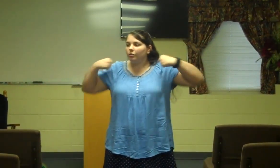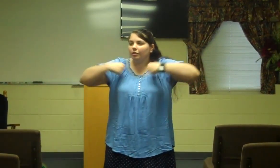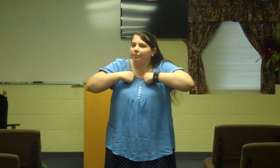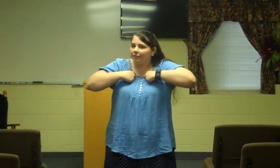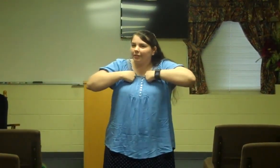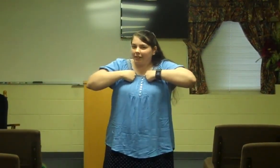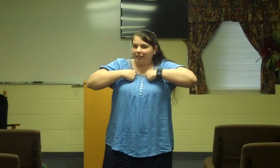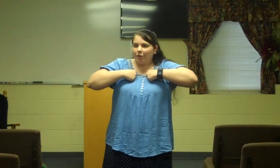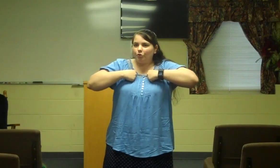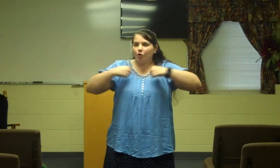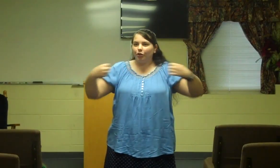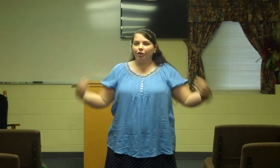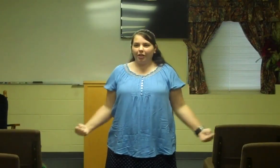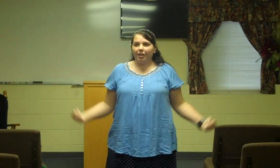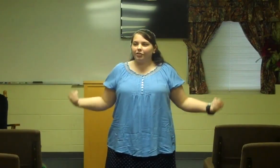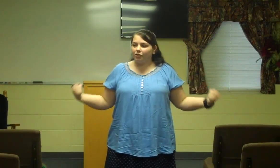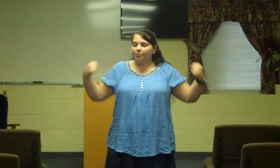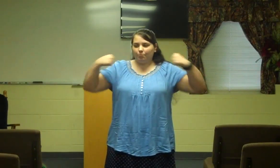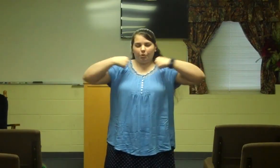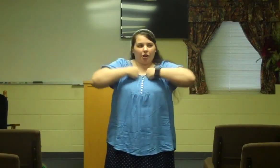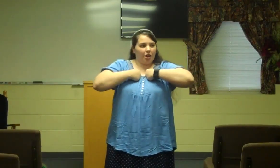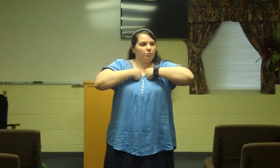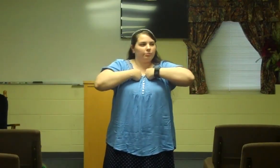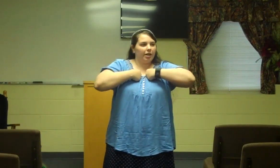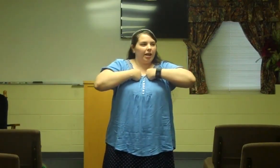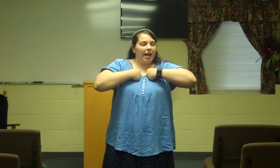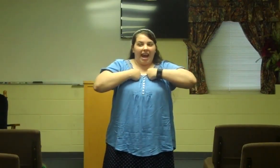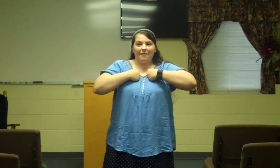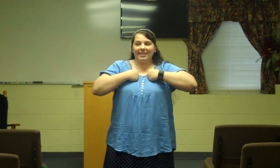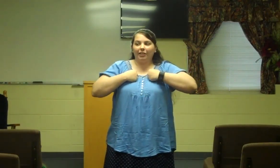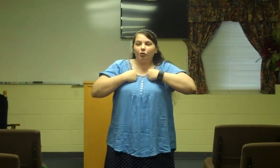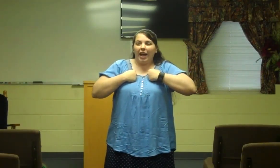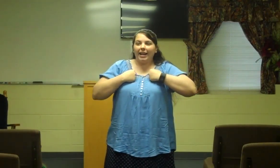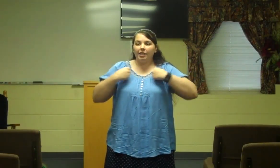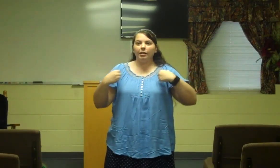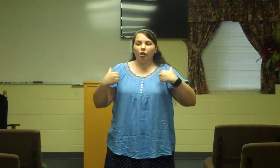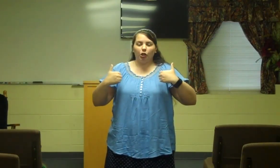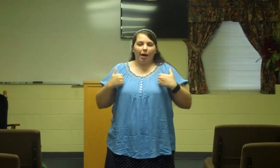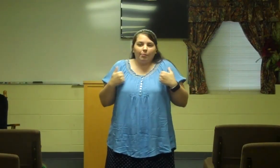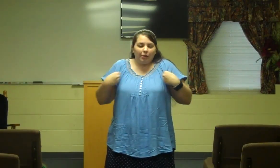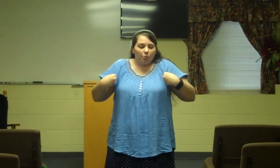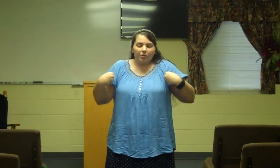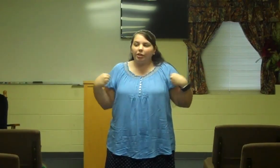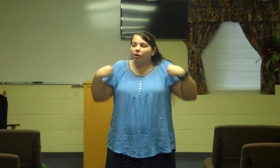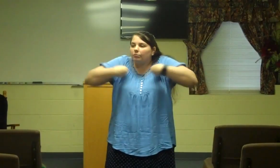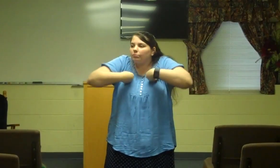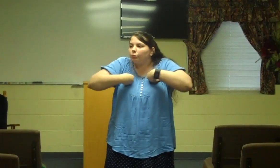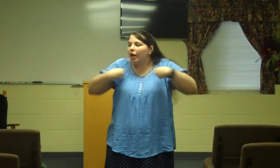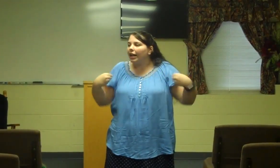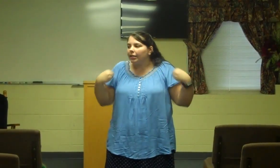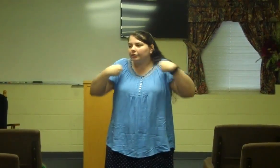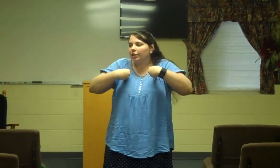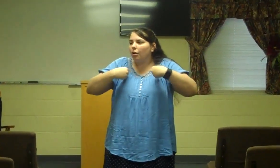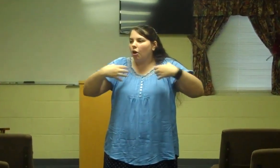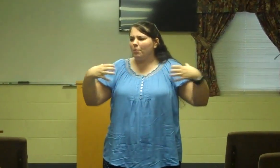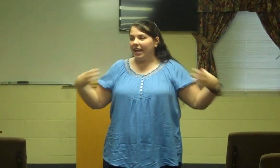coat. So you're literally going to just put on a coat. If it's like a little jacket, you might be a little bit thinner jacket. A big